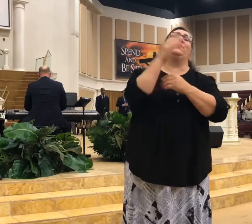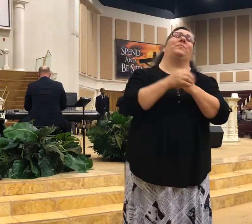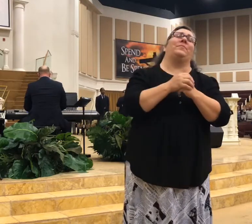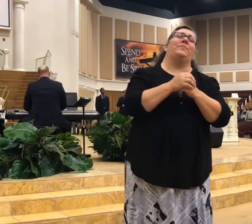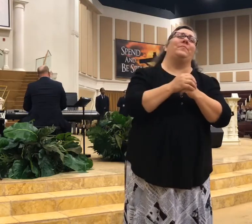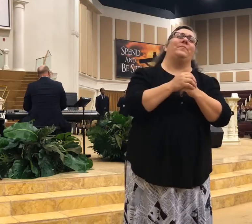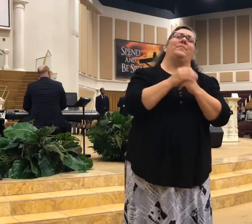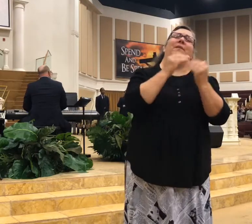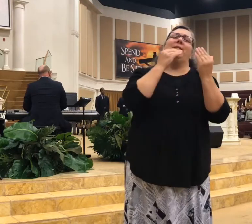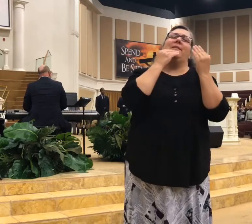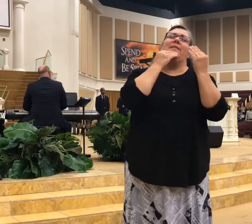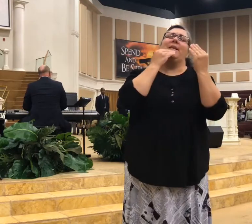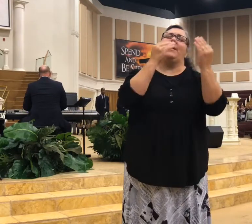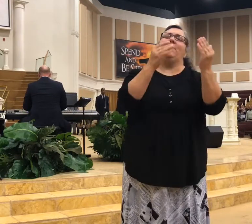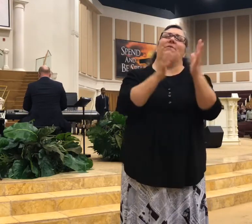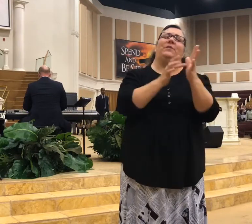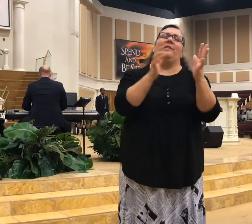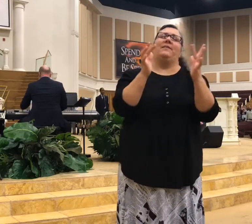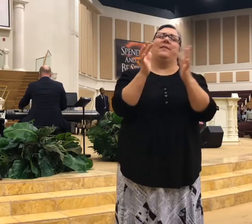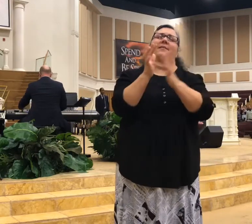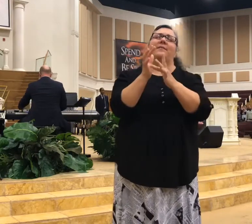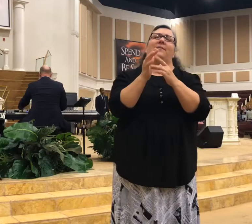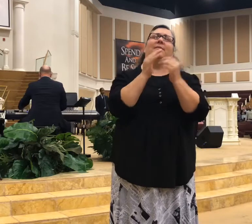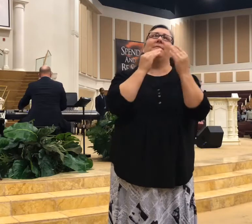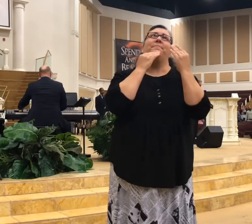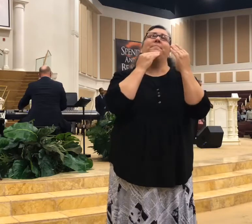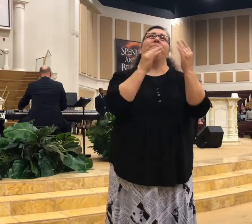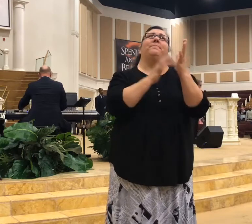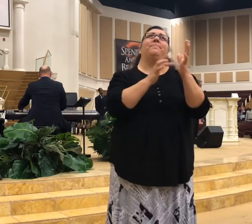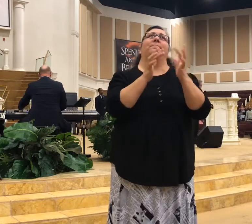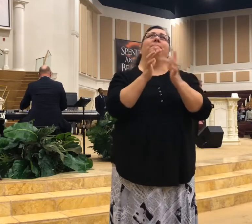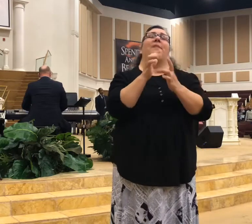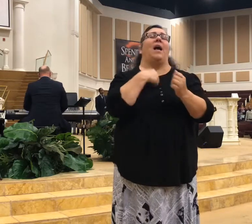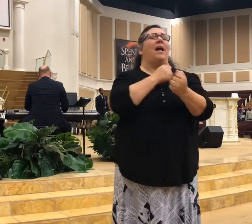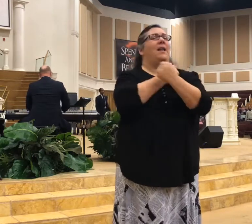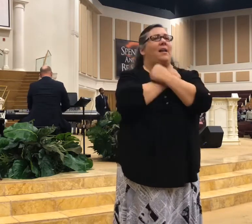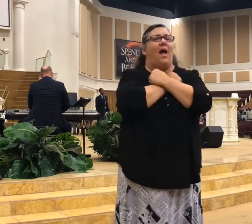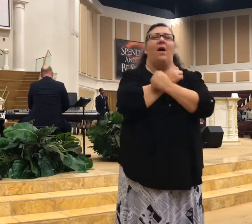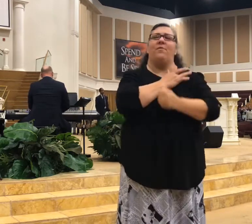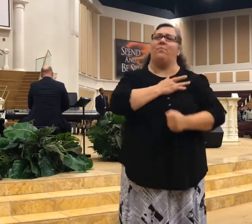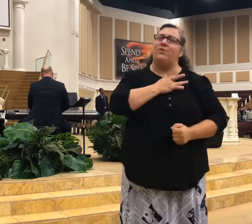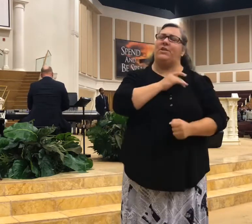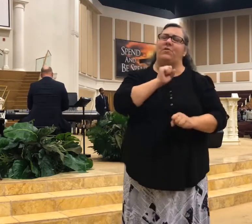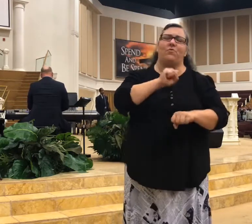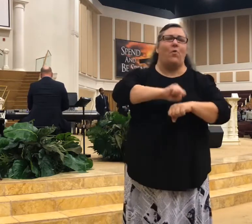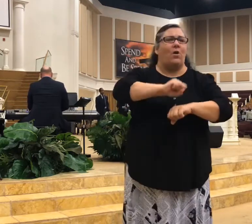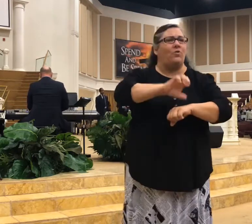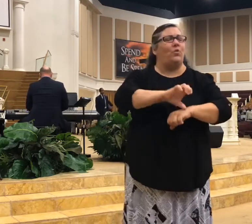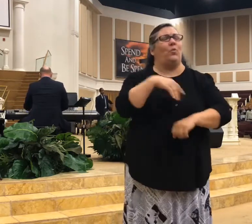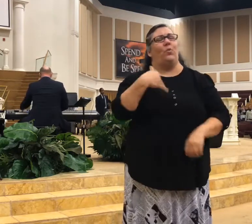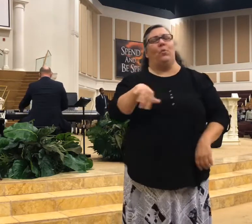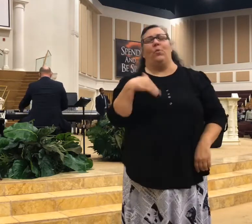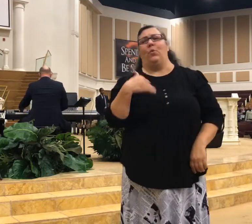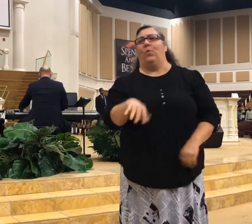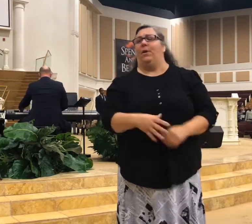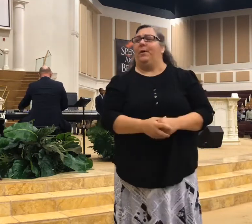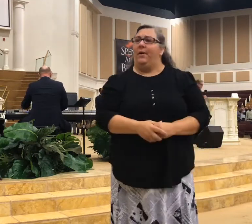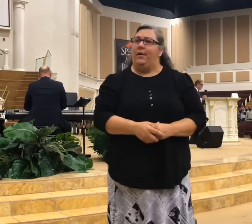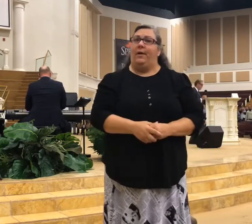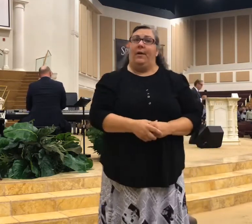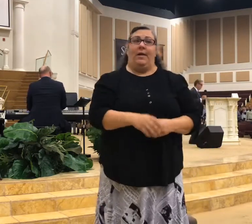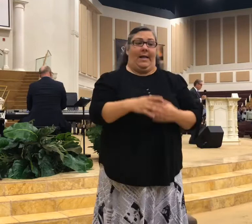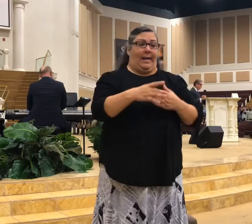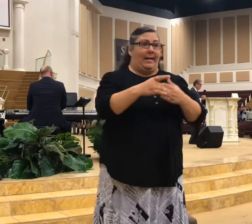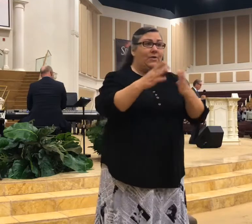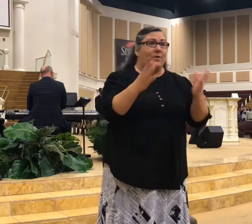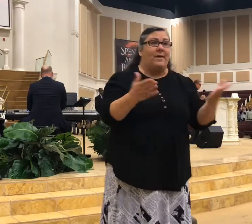Thank you, Jesus. Thank you, Jesus. I love and appreciate the Rock Church and our